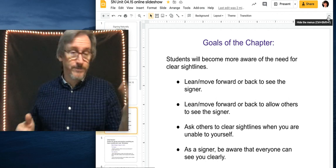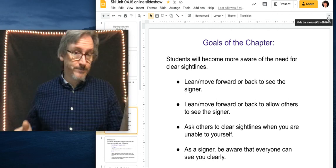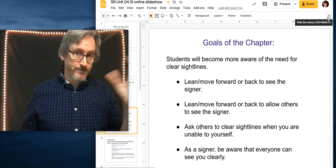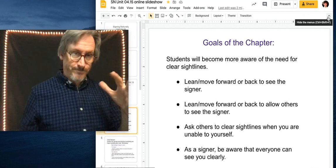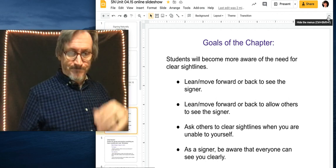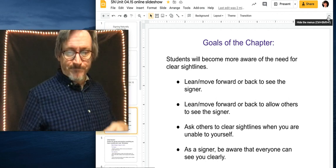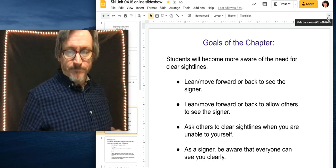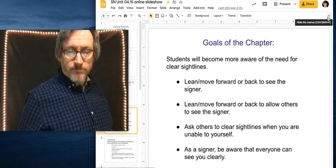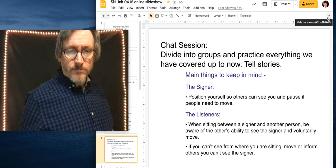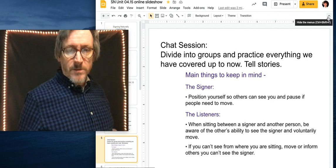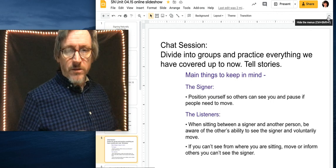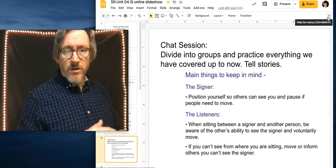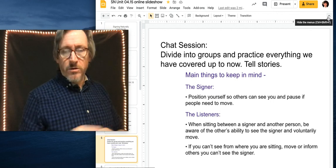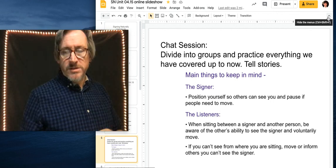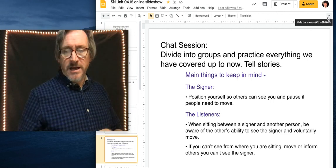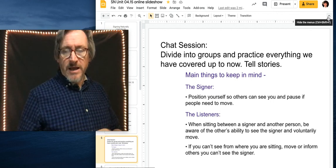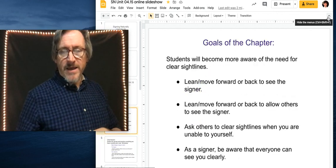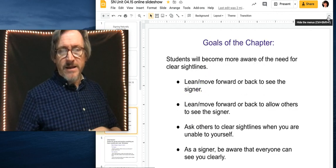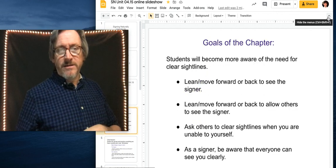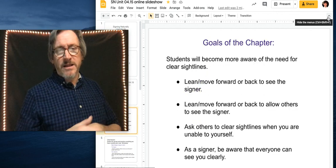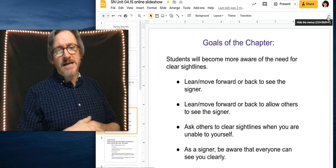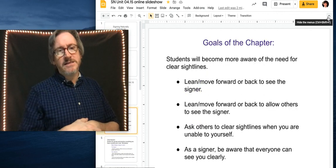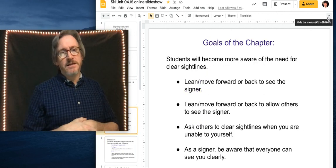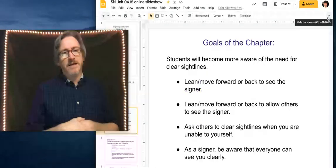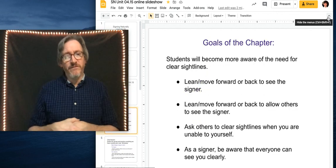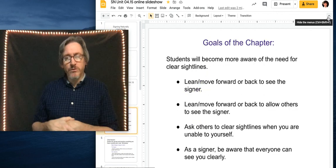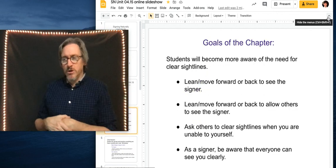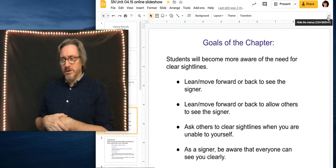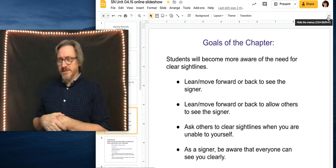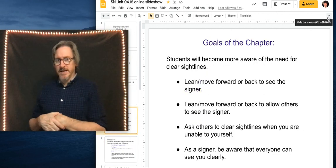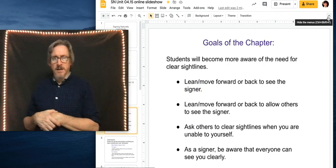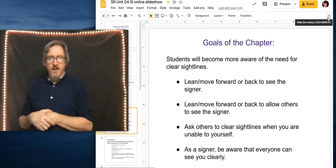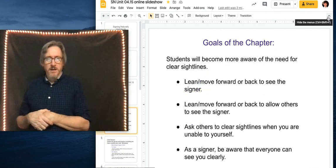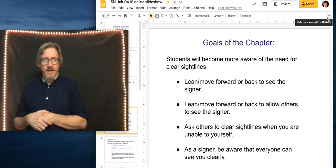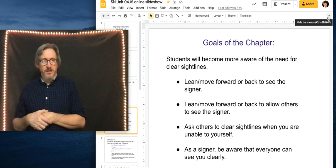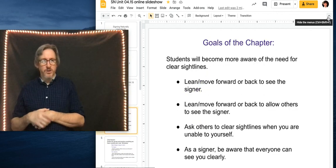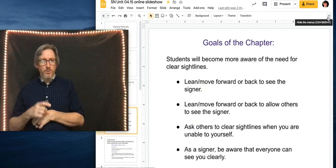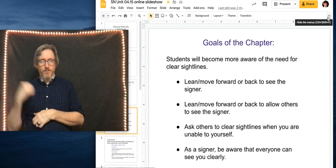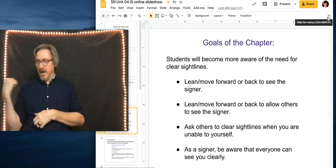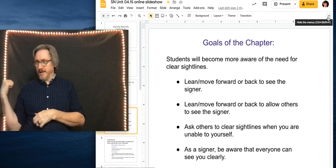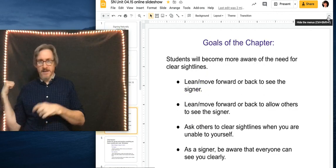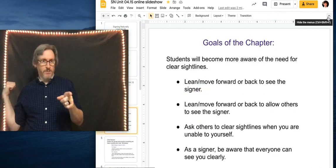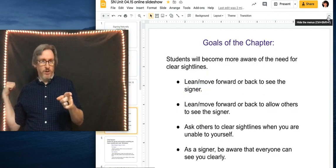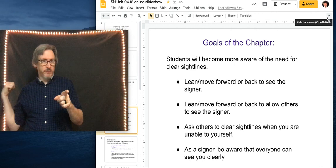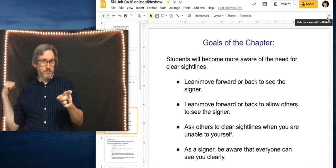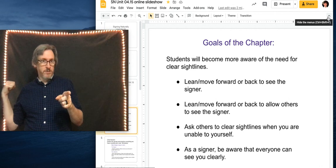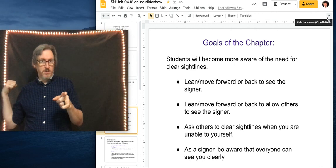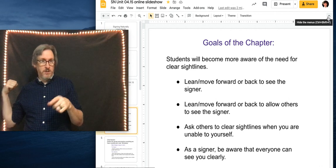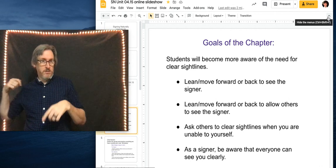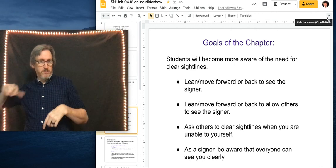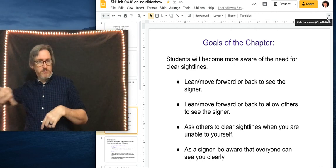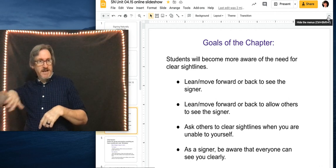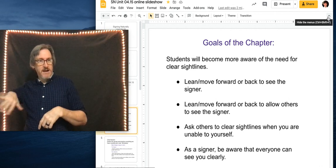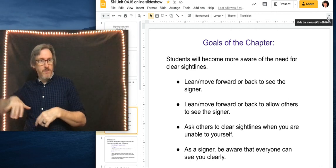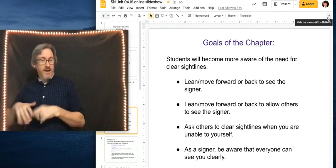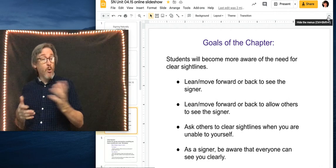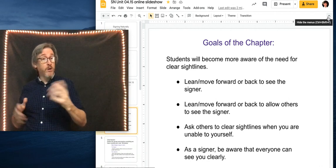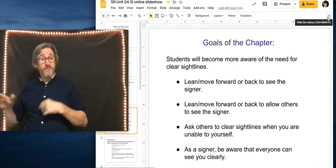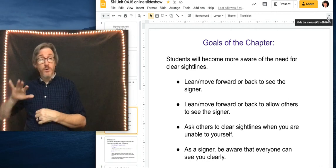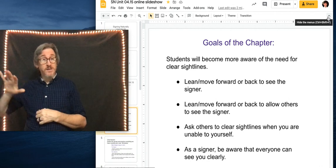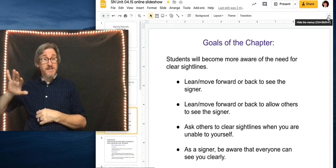So those, and then the last, if you notice that you are blocking someone, get out of the